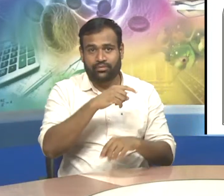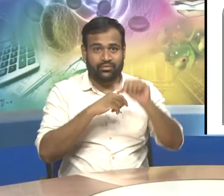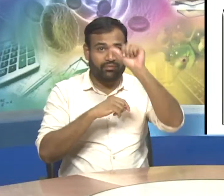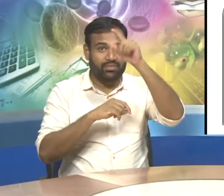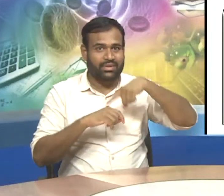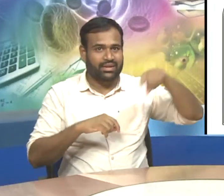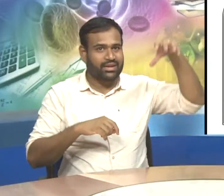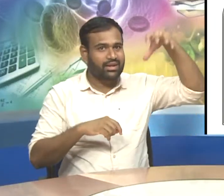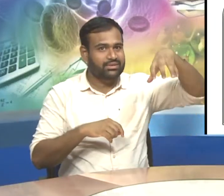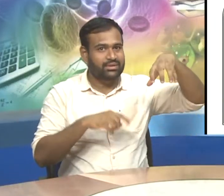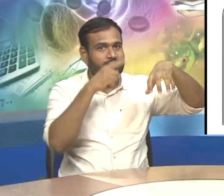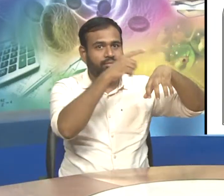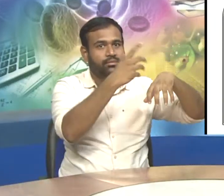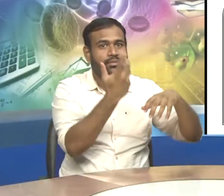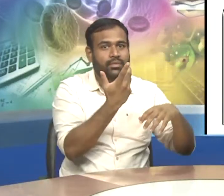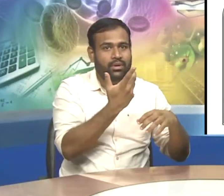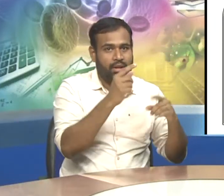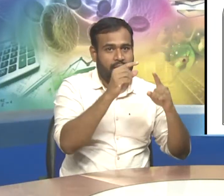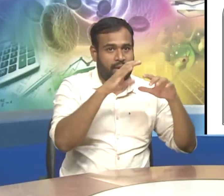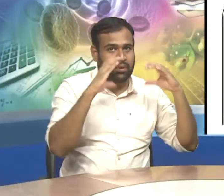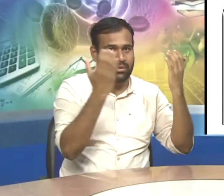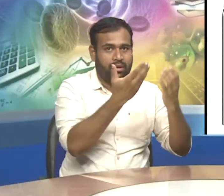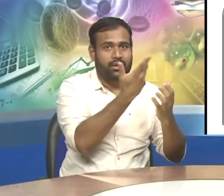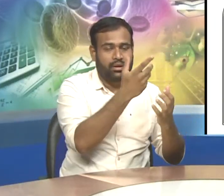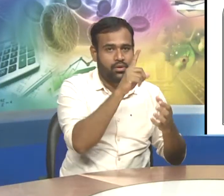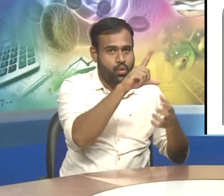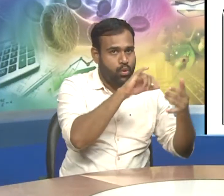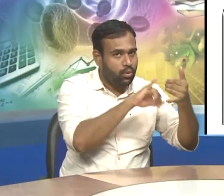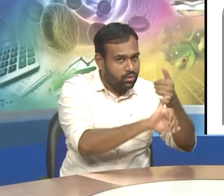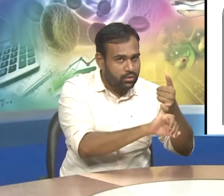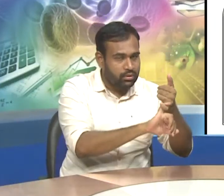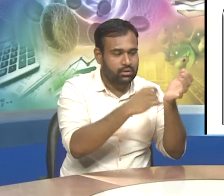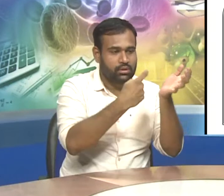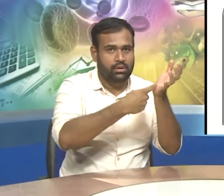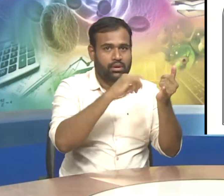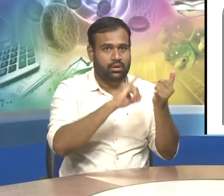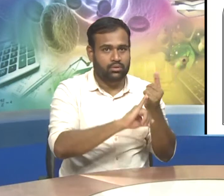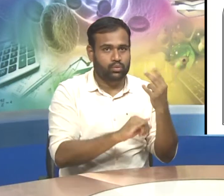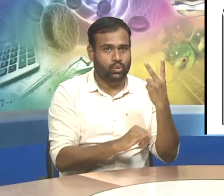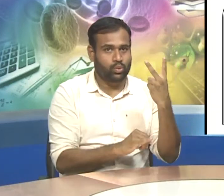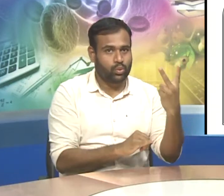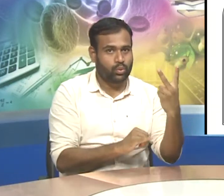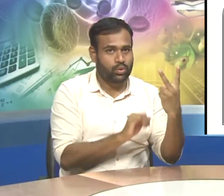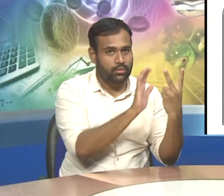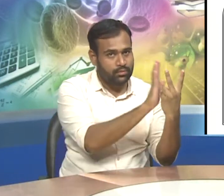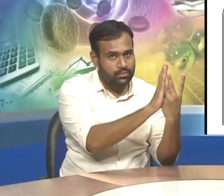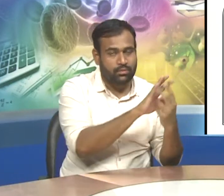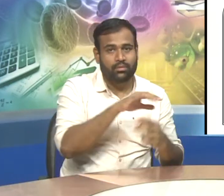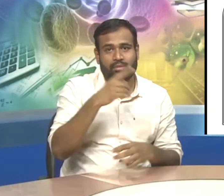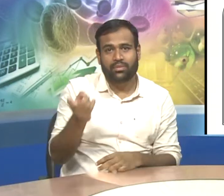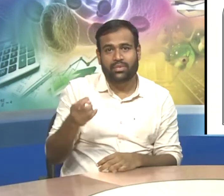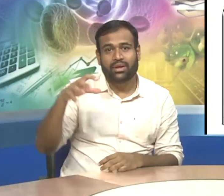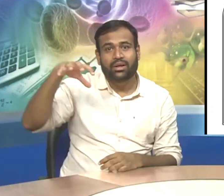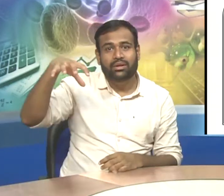In this, we have union level and state level. We know that union level is the